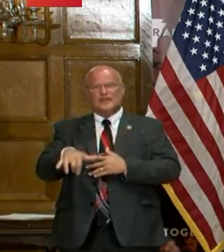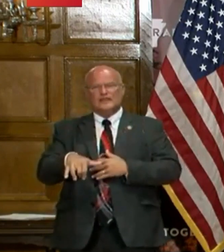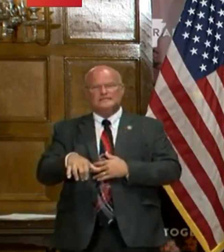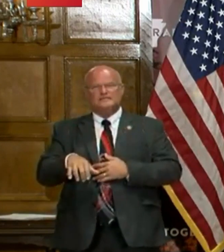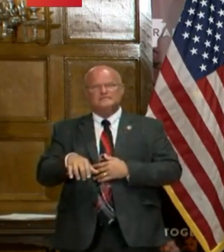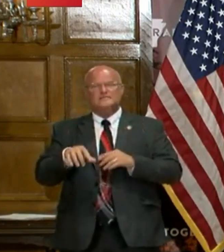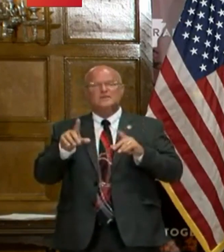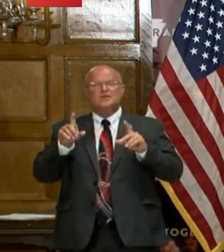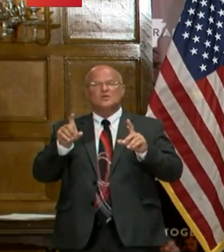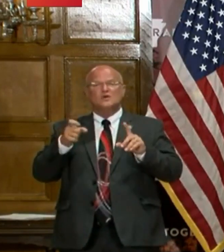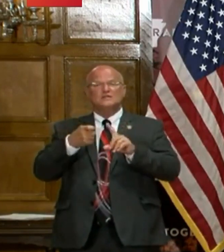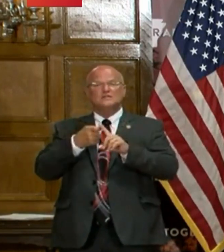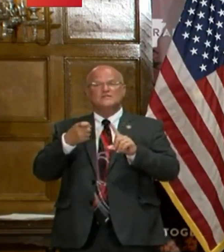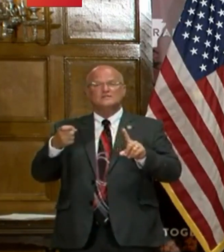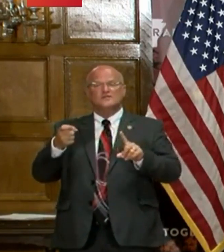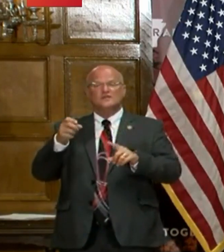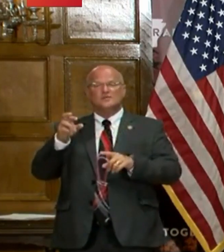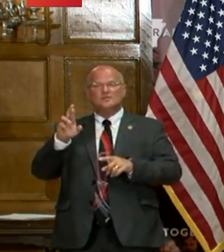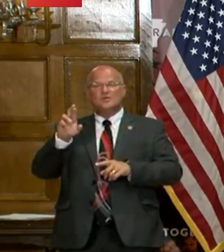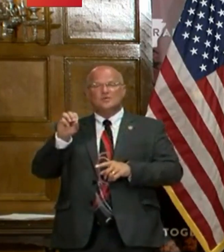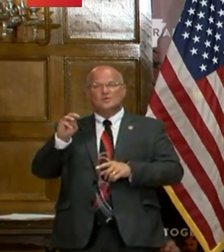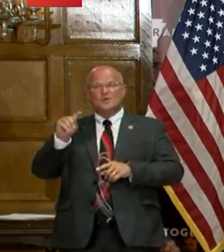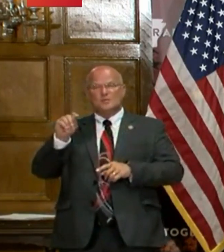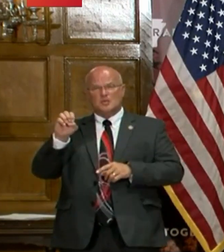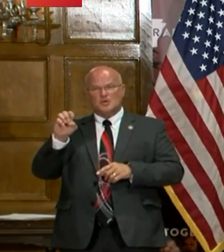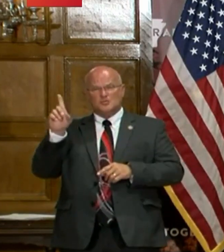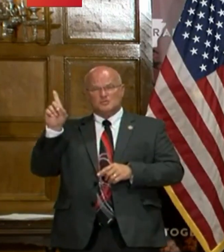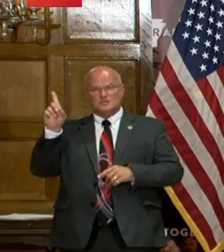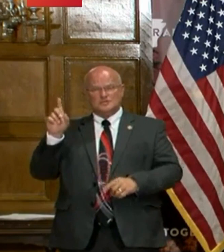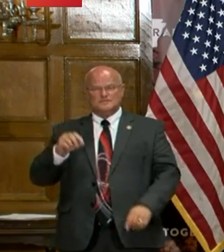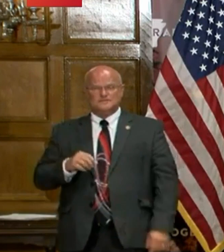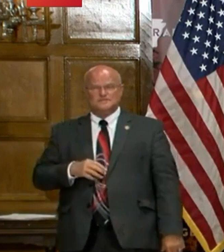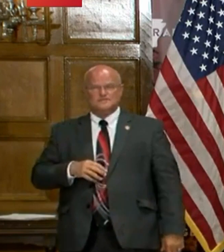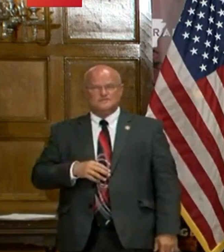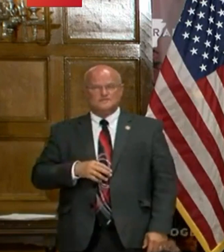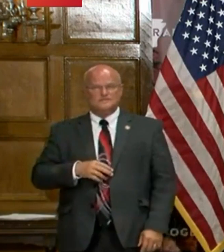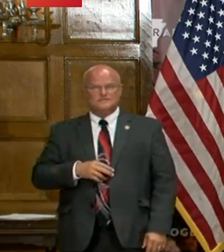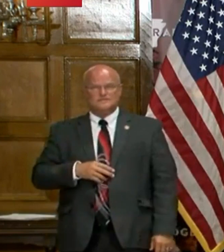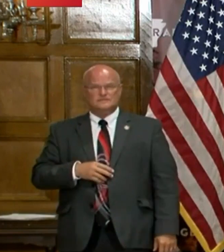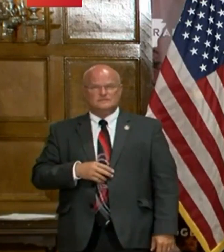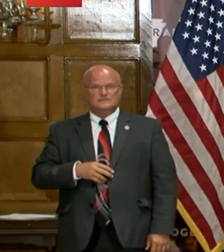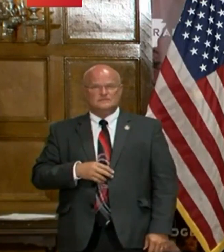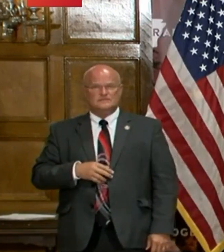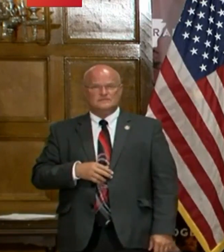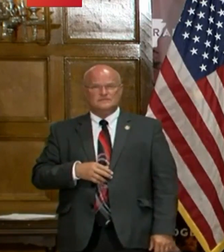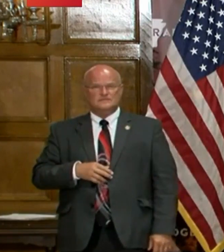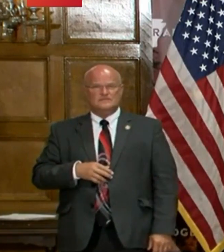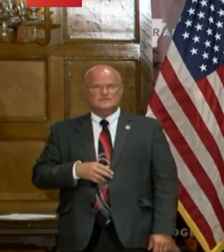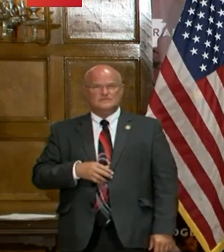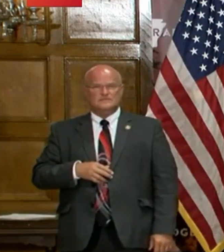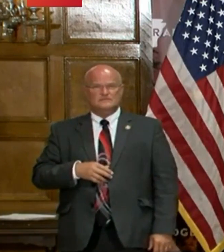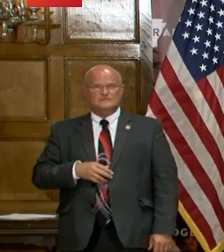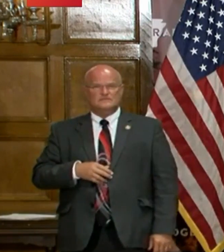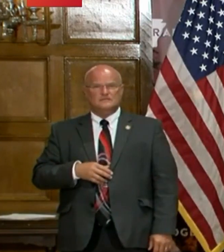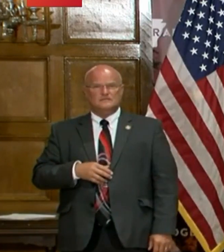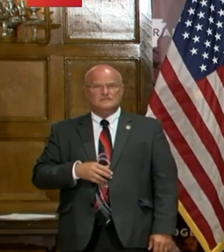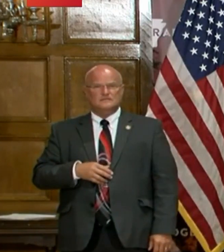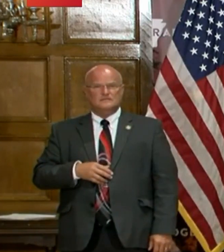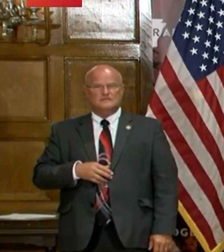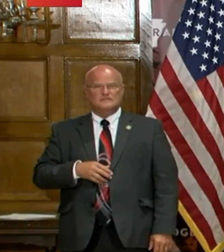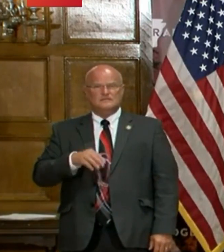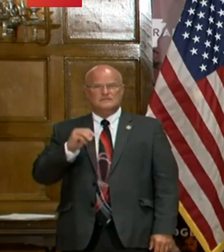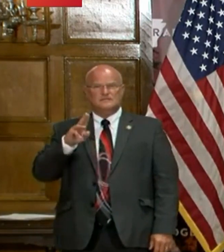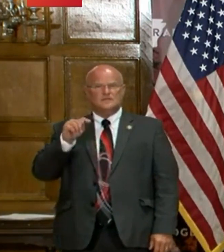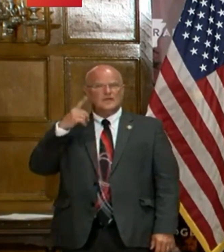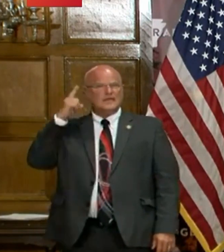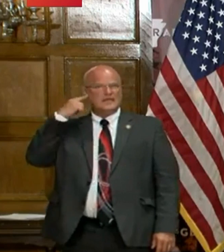there any questions from our remote locations? Yeah, Governor, this is Andrew with AP Springs. I think you're on